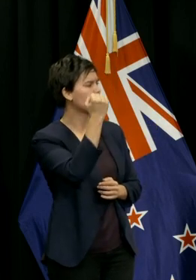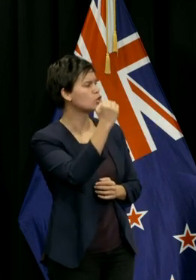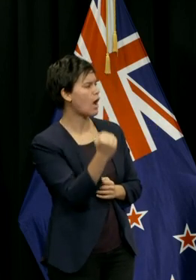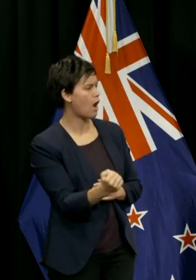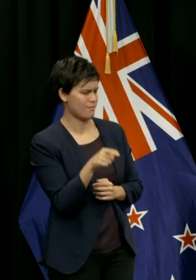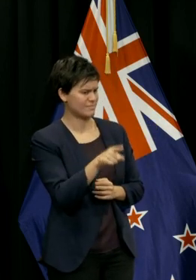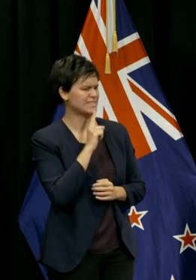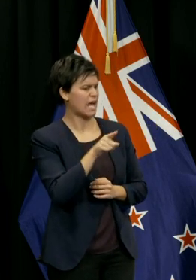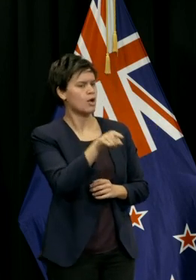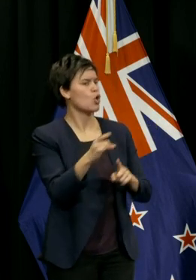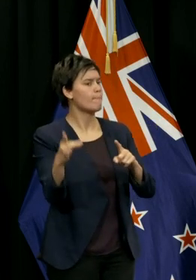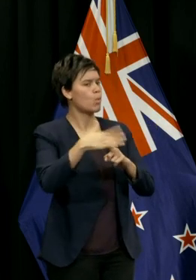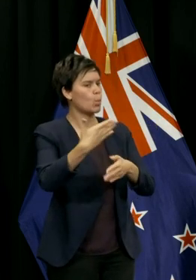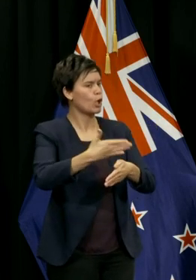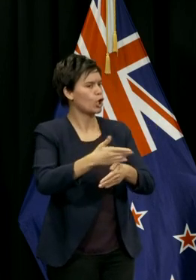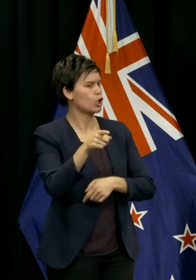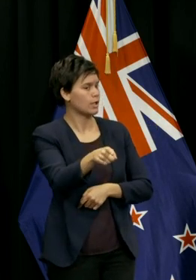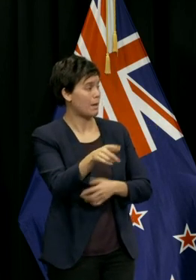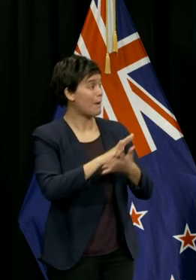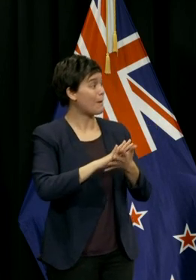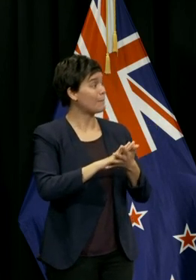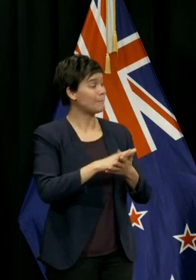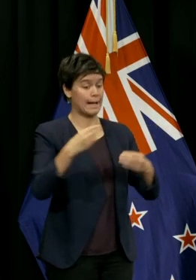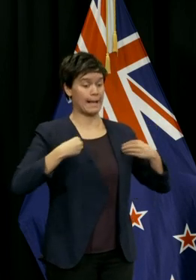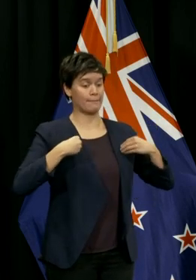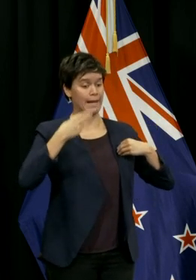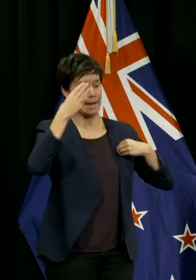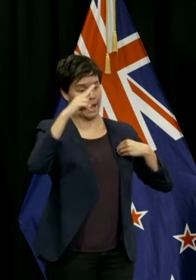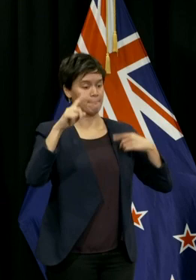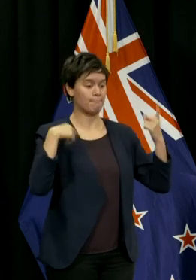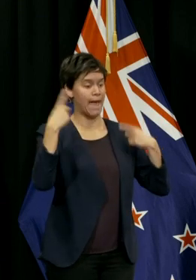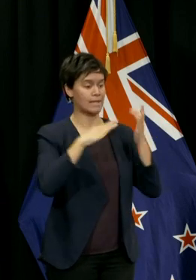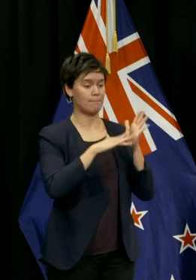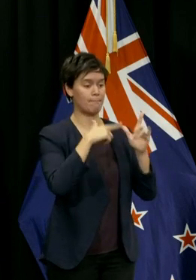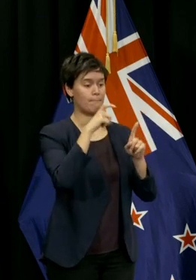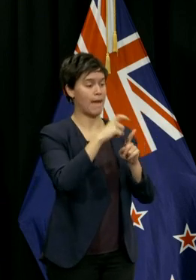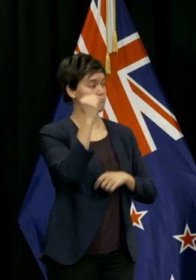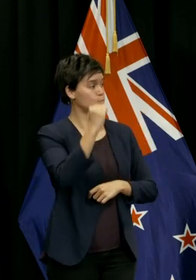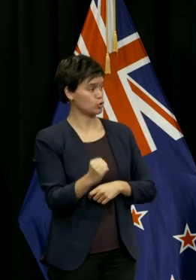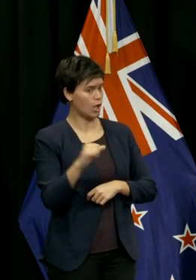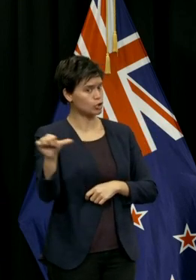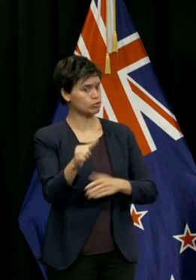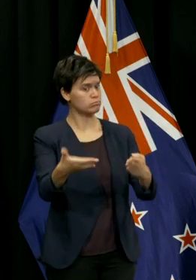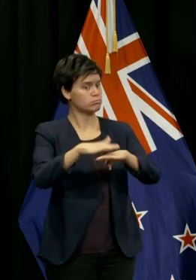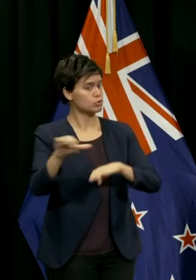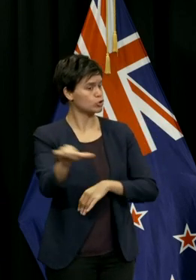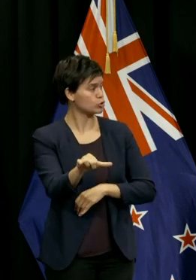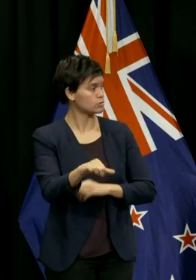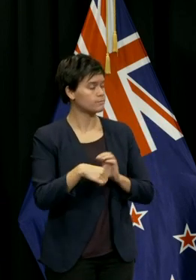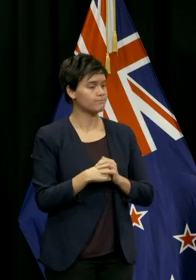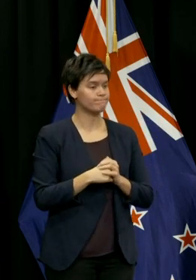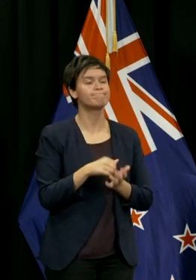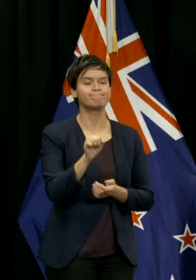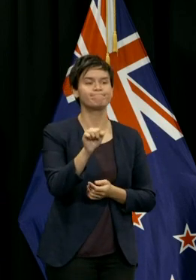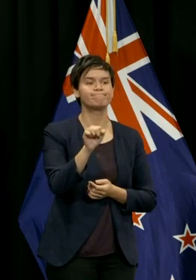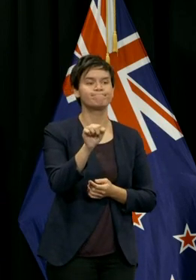decreed to be non-essential. Should the Mad Butcher shut up shop immediately? Yes, I mean, one of the reasons that they've been determined in that way is because, yes, food